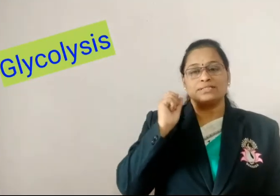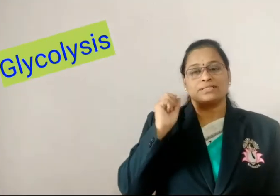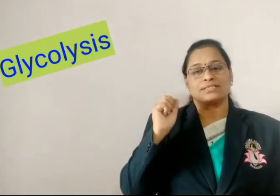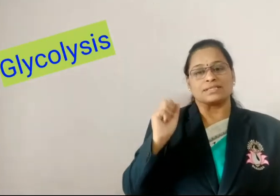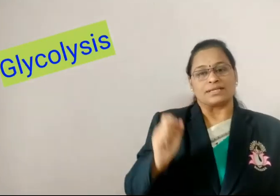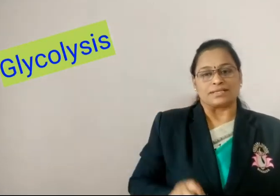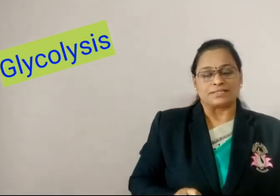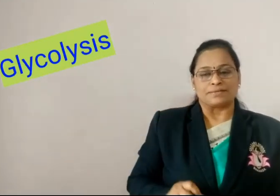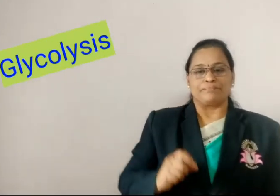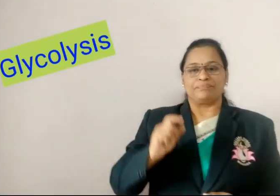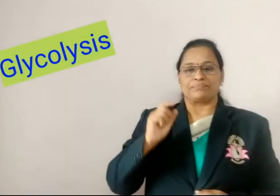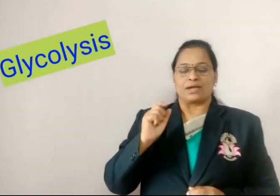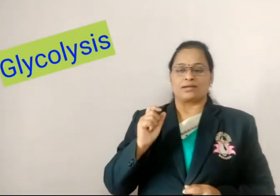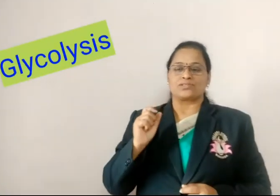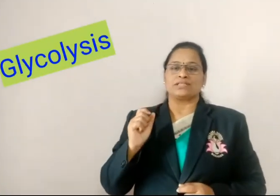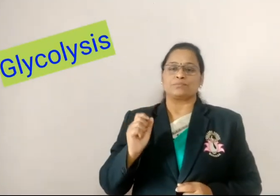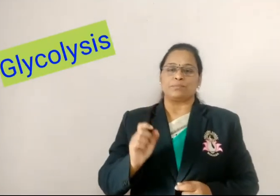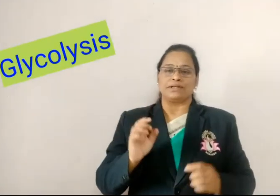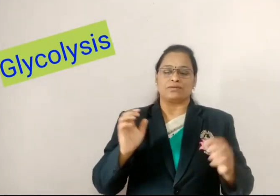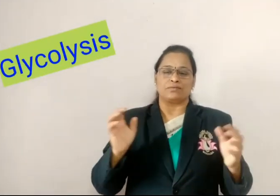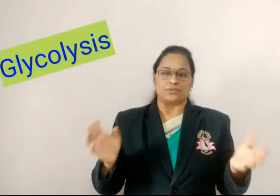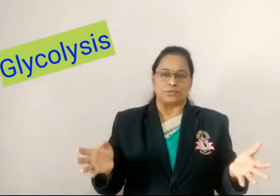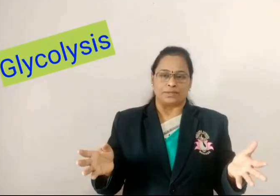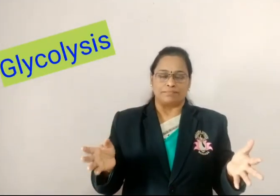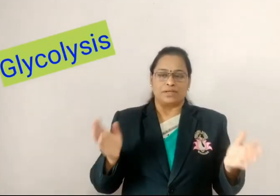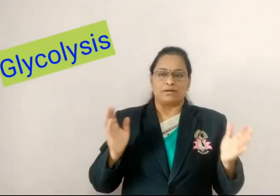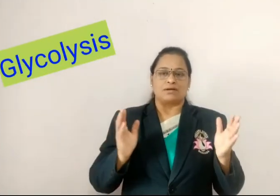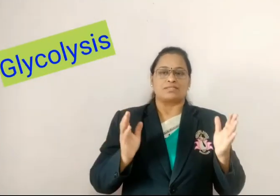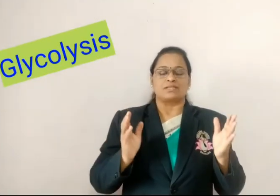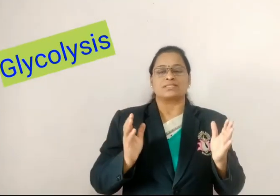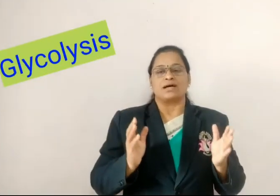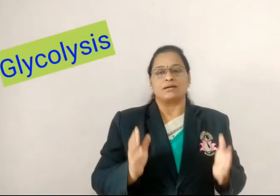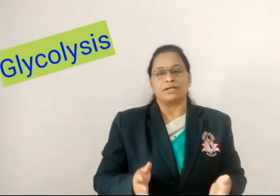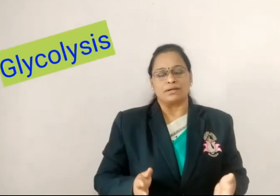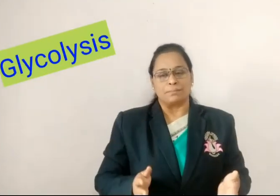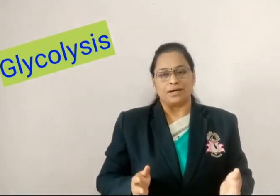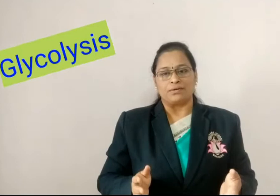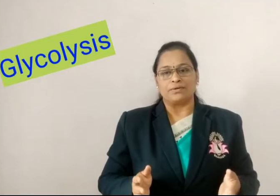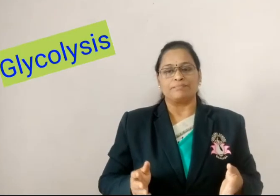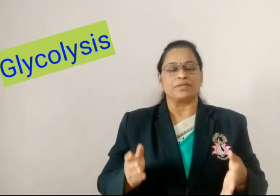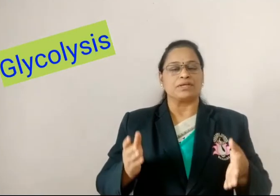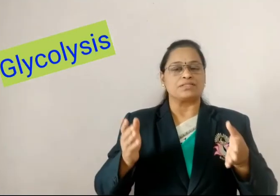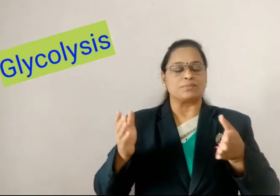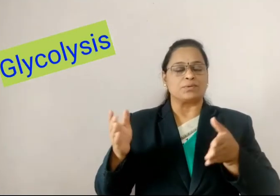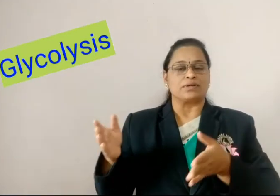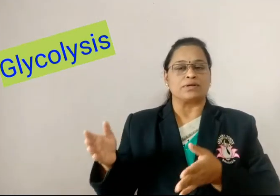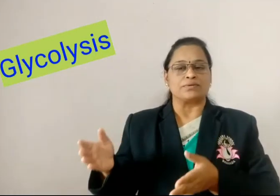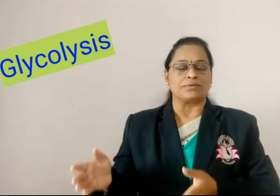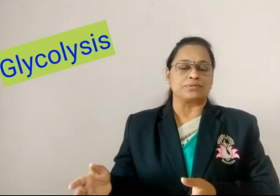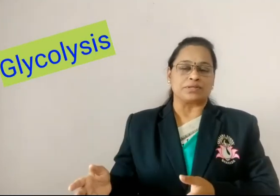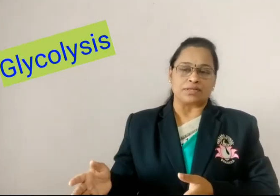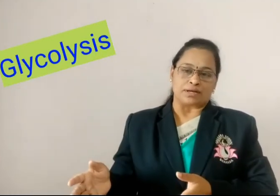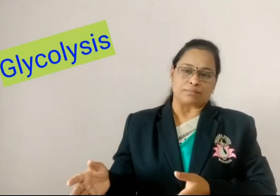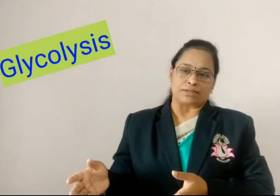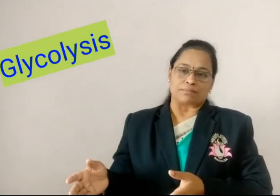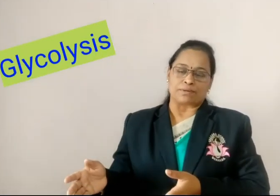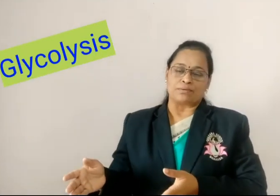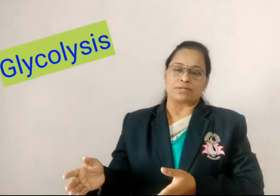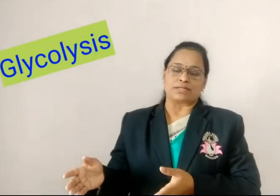glycolysis is actually splitting of sugar. A 6-carbon compound is broken down to 3-carbon compound, that is